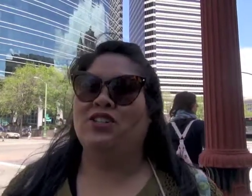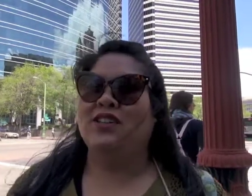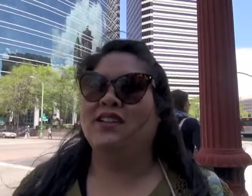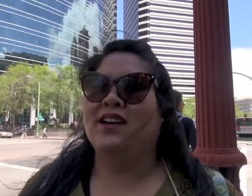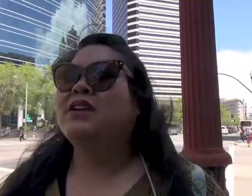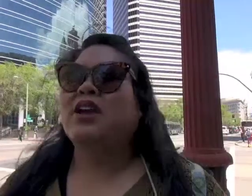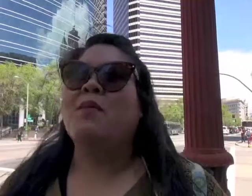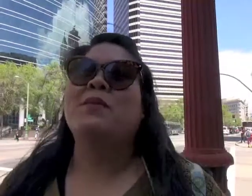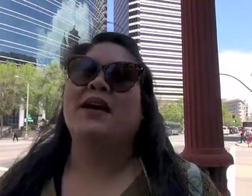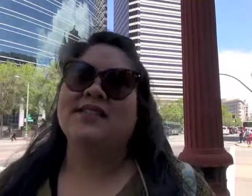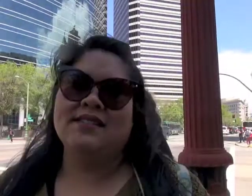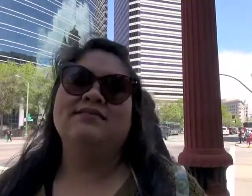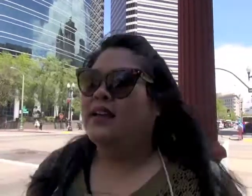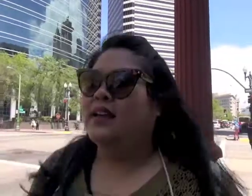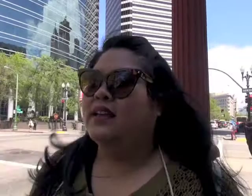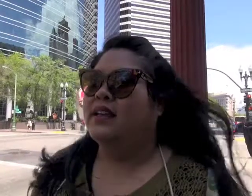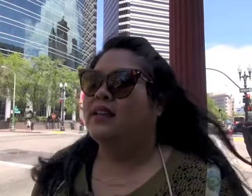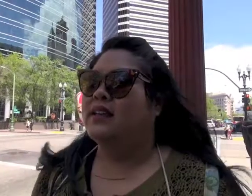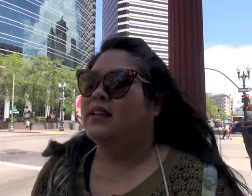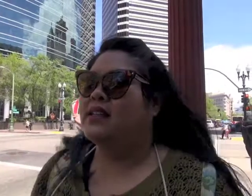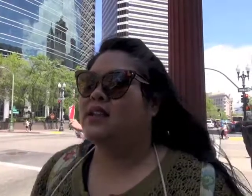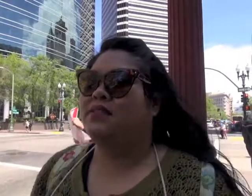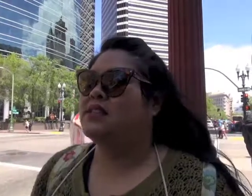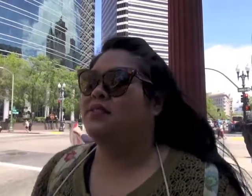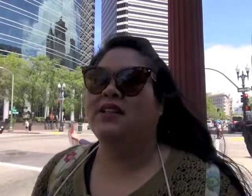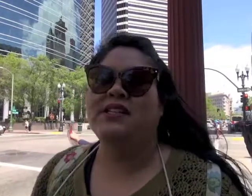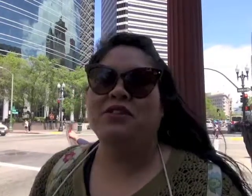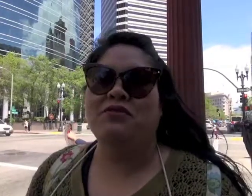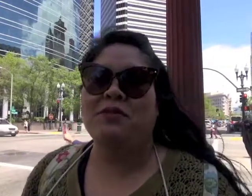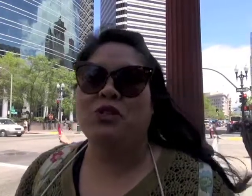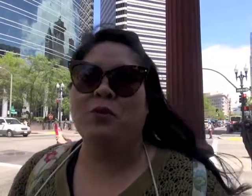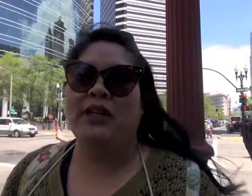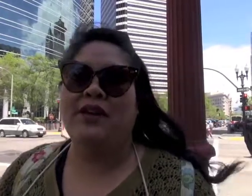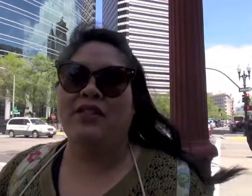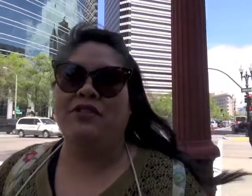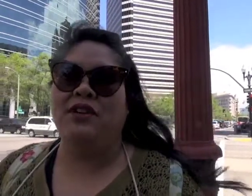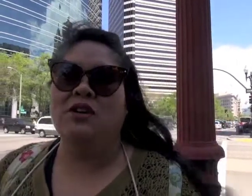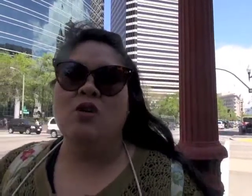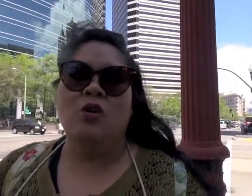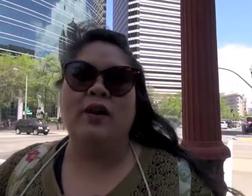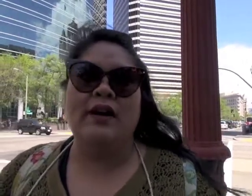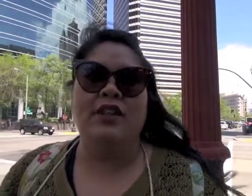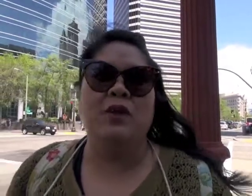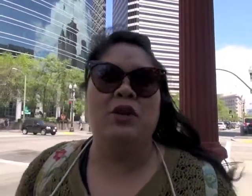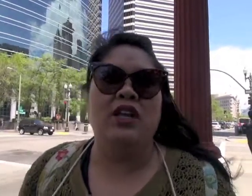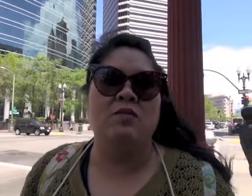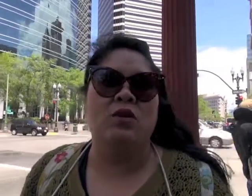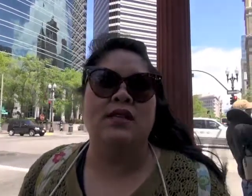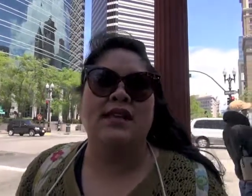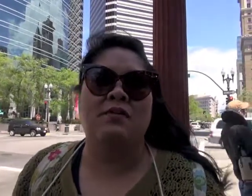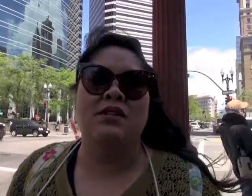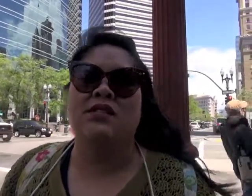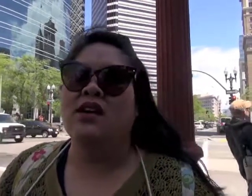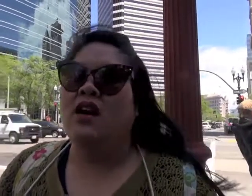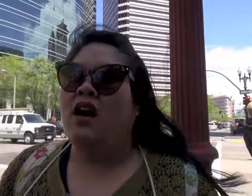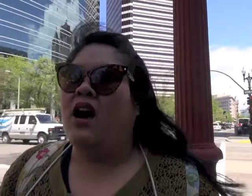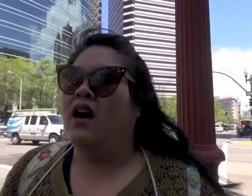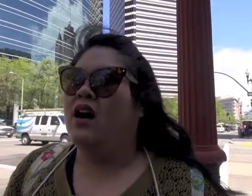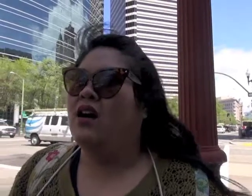should compromise. It's definitely different from interpreting out in the field. When we're out in the community, most assignments